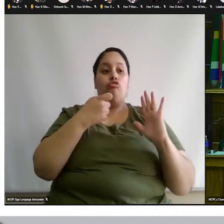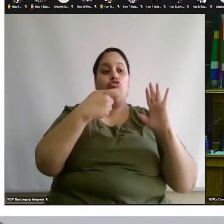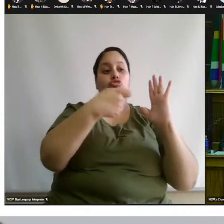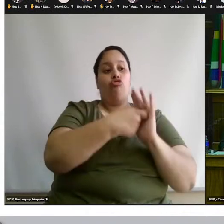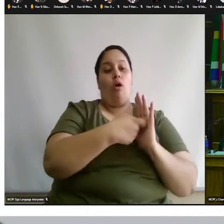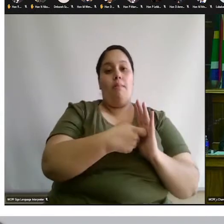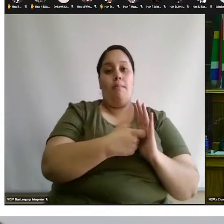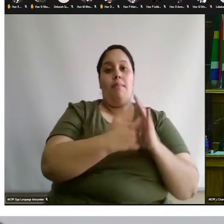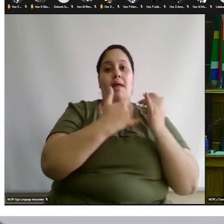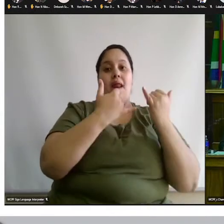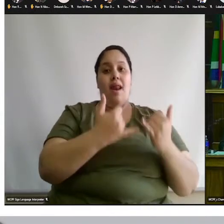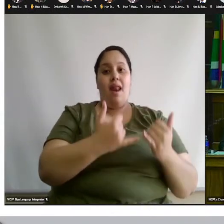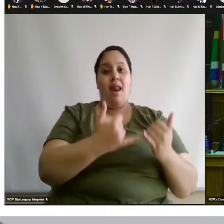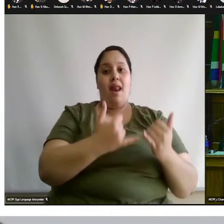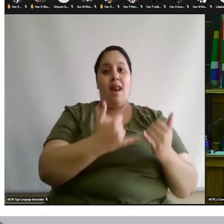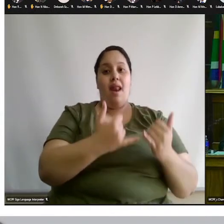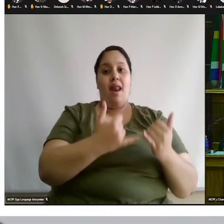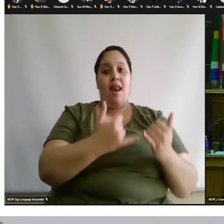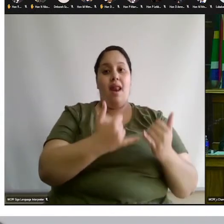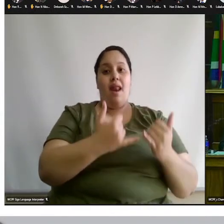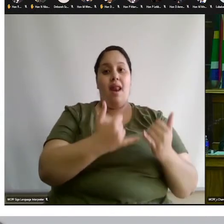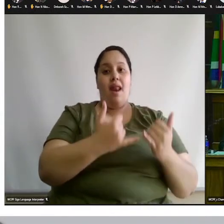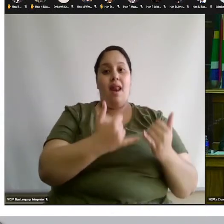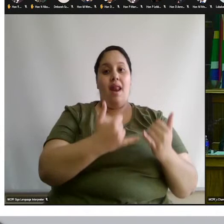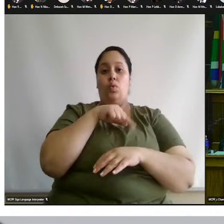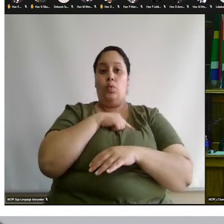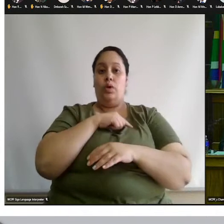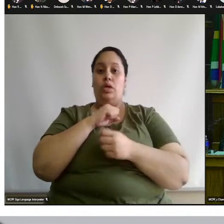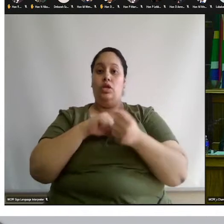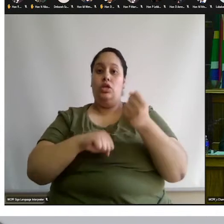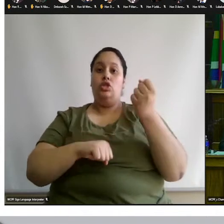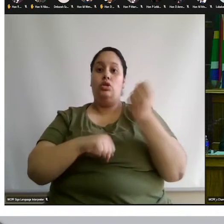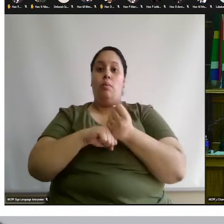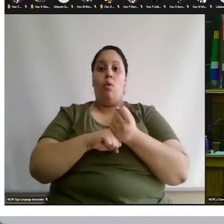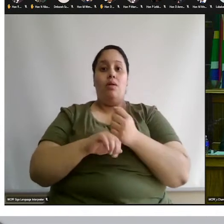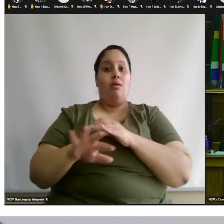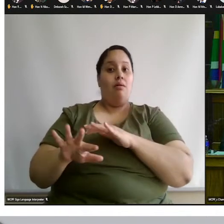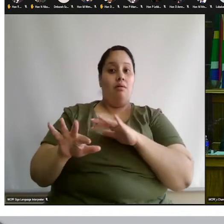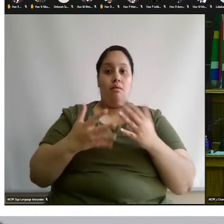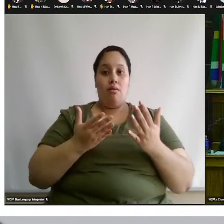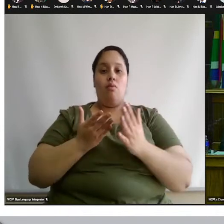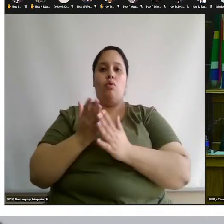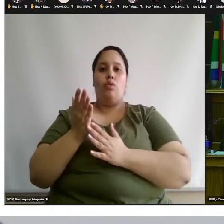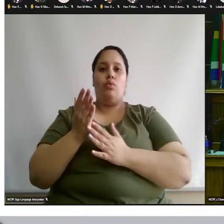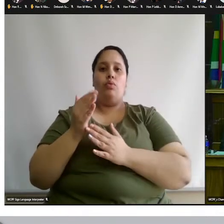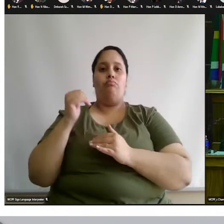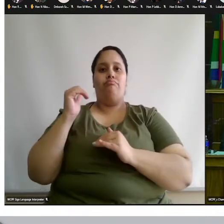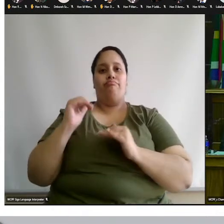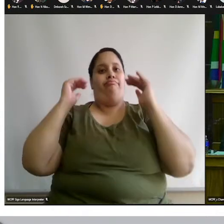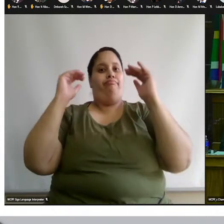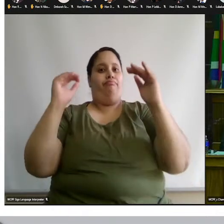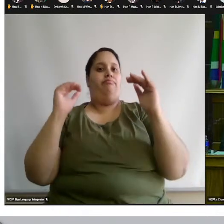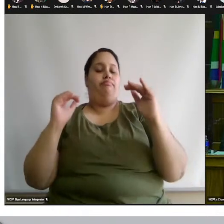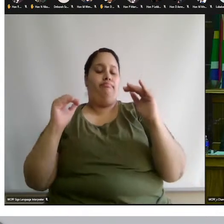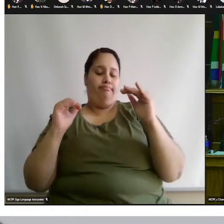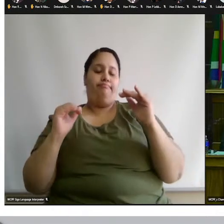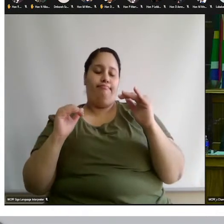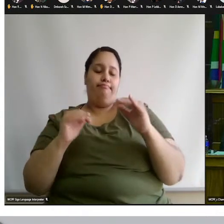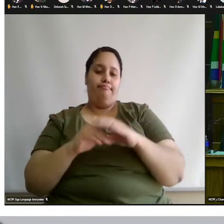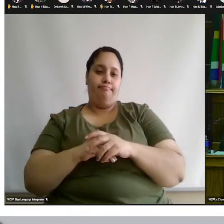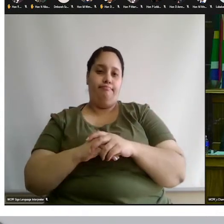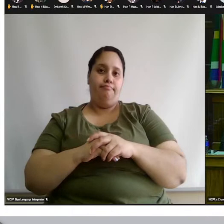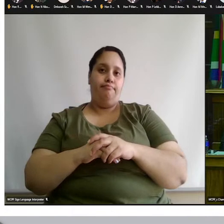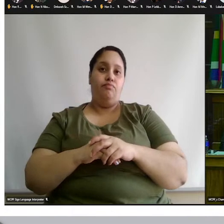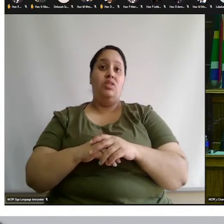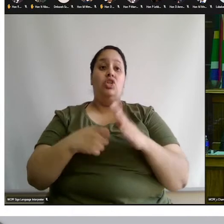into trouble, the assistance is of course then escalated. And in the store which I